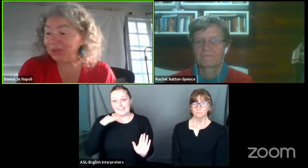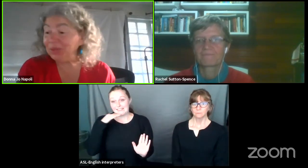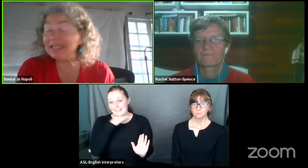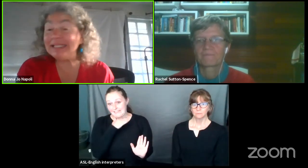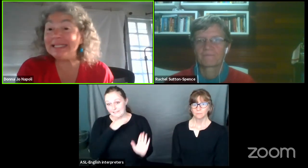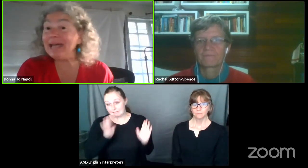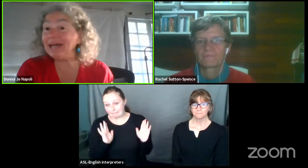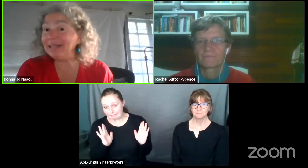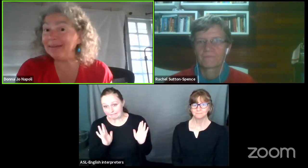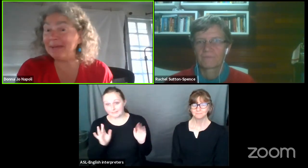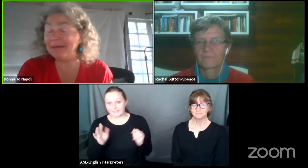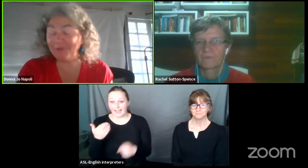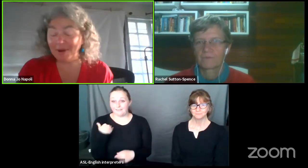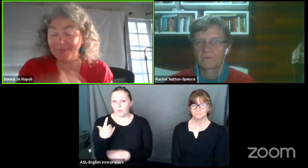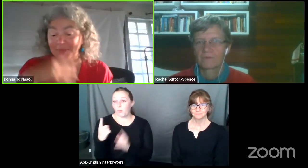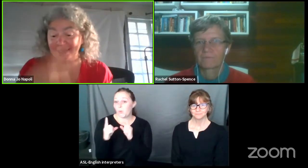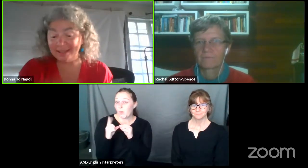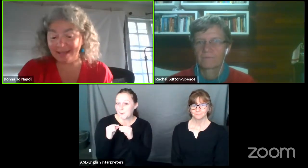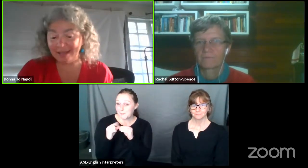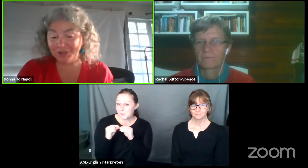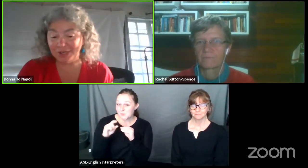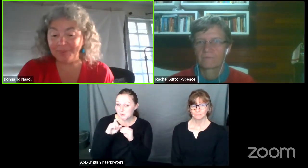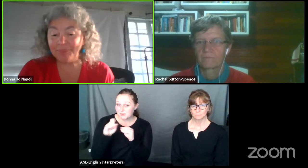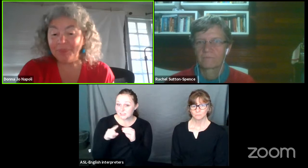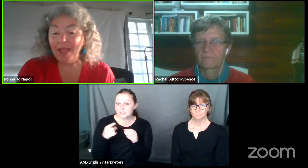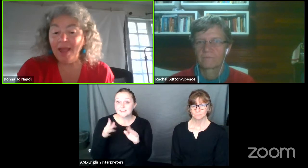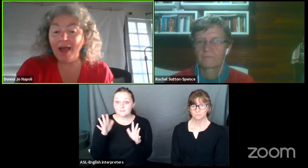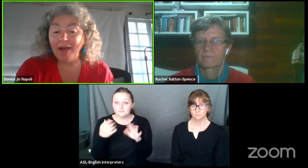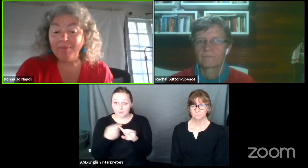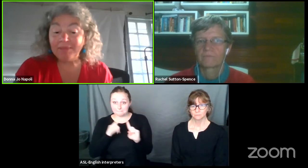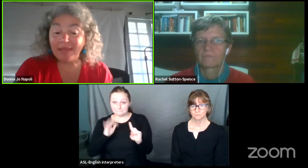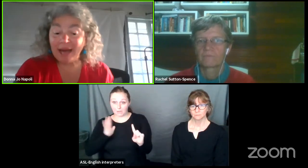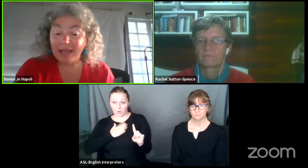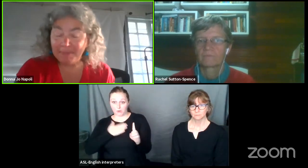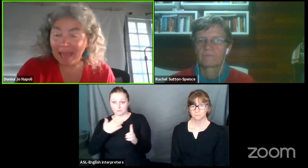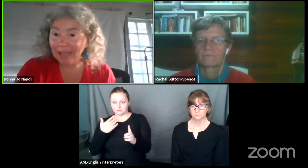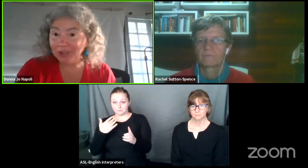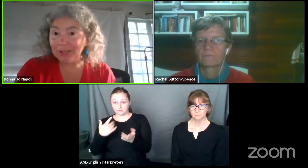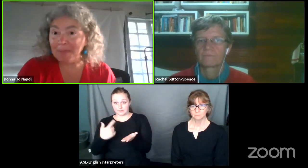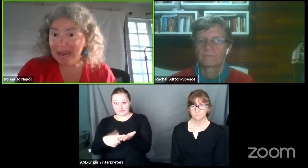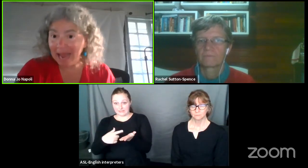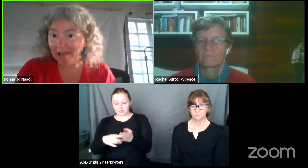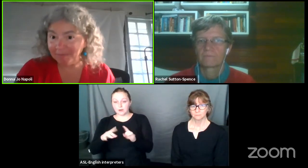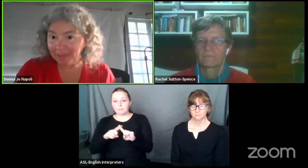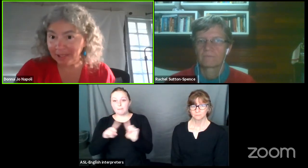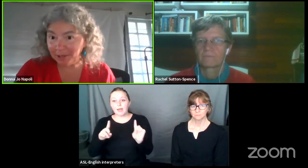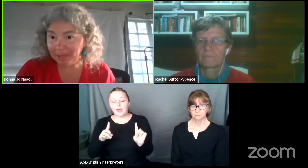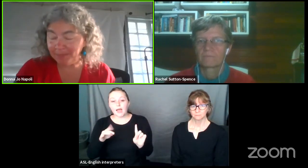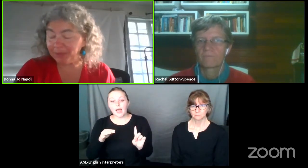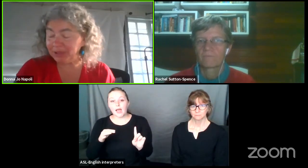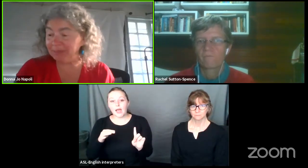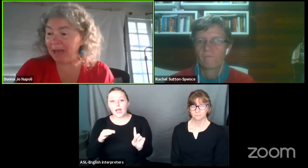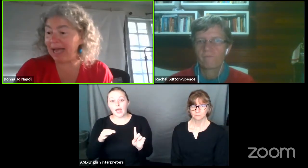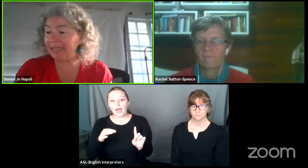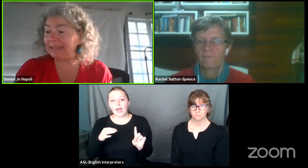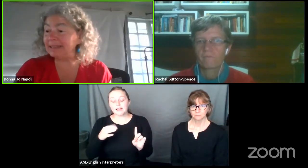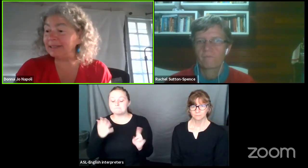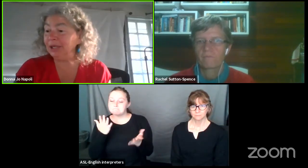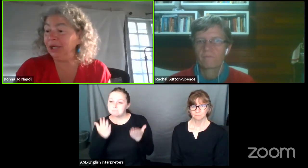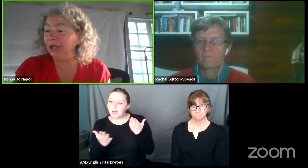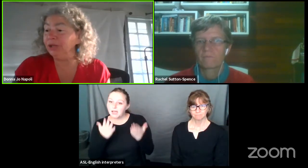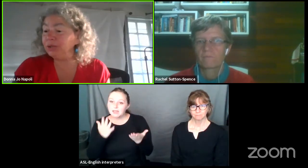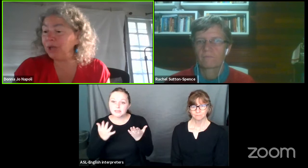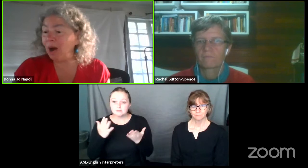for you that did not come up from the discussion, but that I imagine may have been on people's